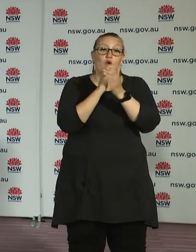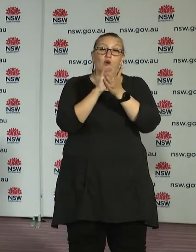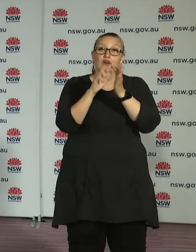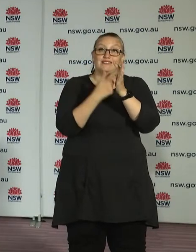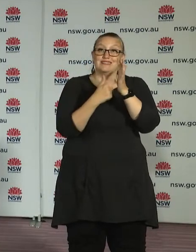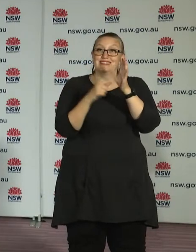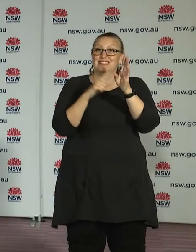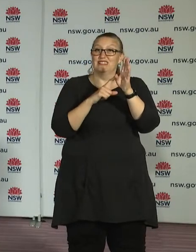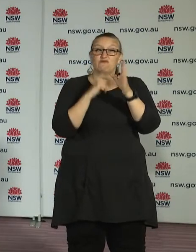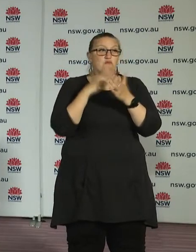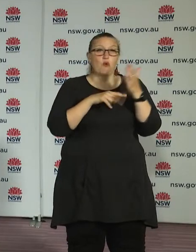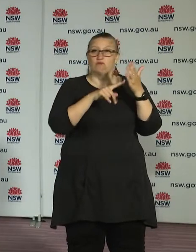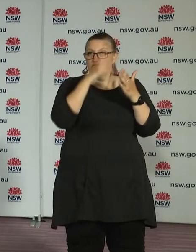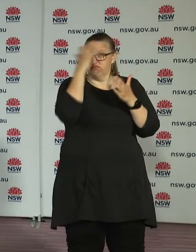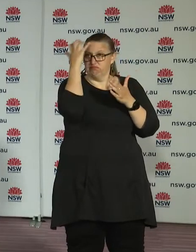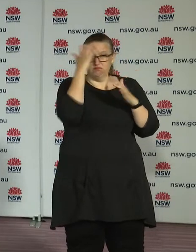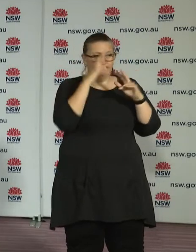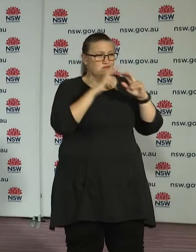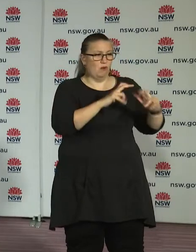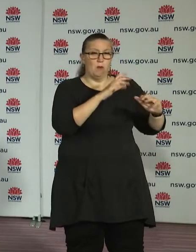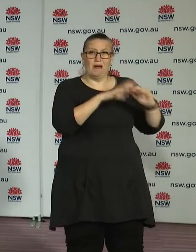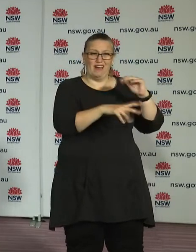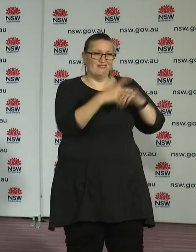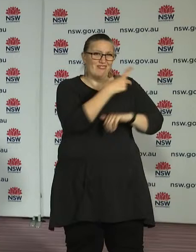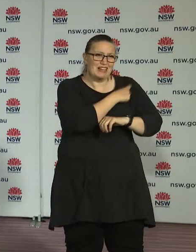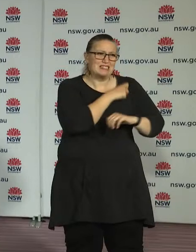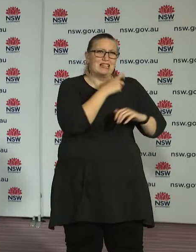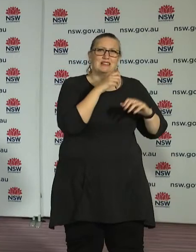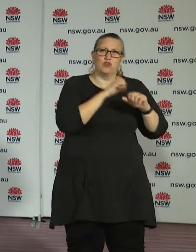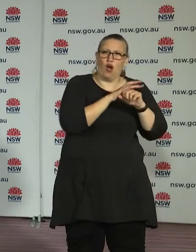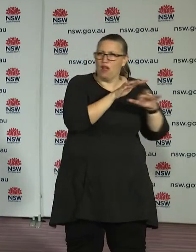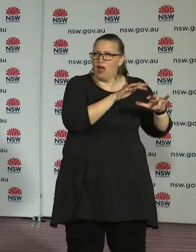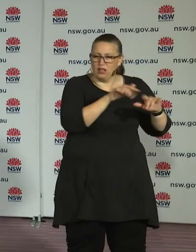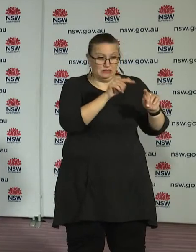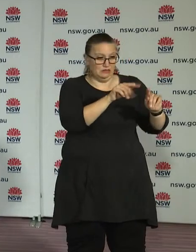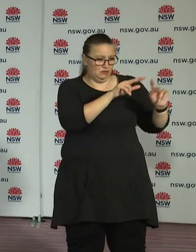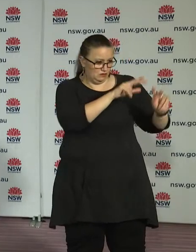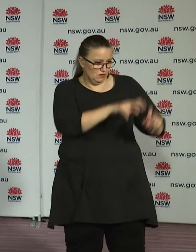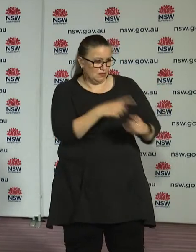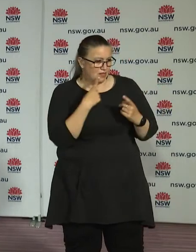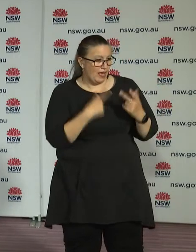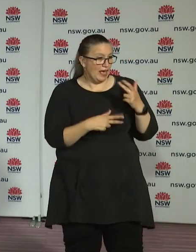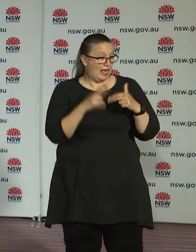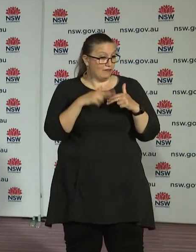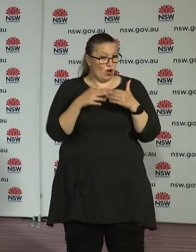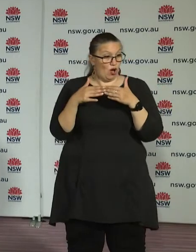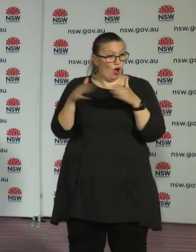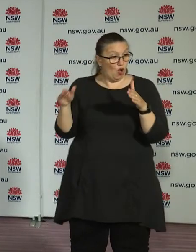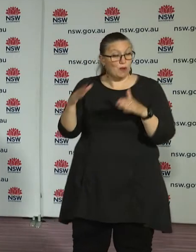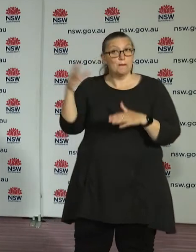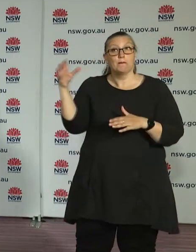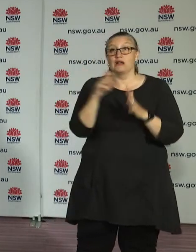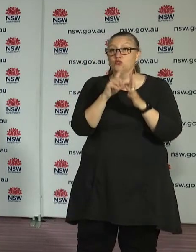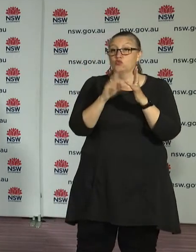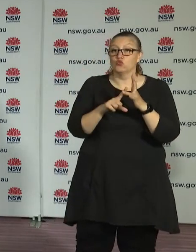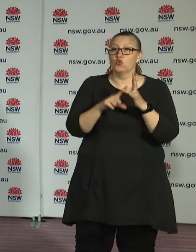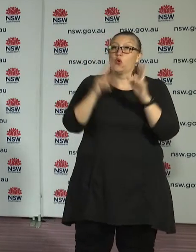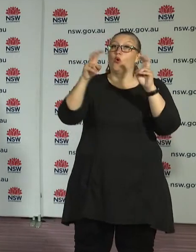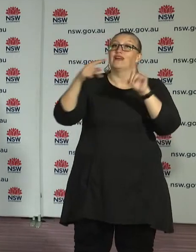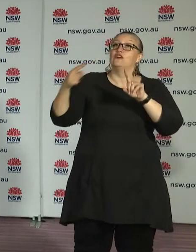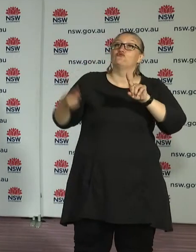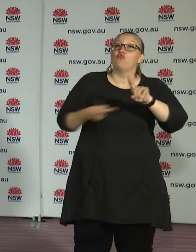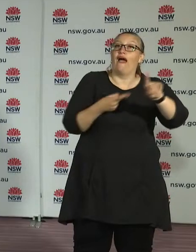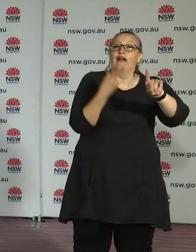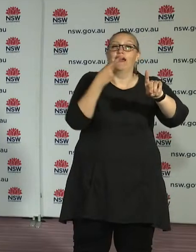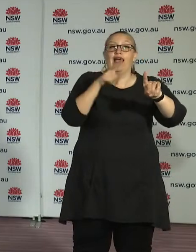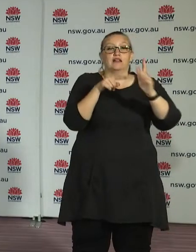quarantine looks like. We're going through all those issues, and obviously it depends on the type of business and how large the business is. But when you have the vast majority